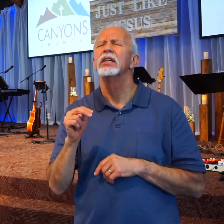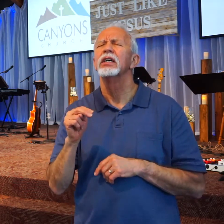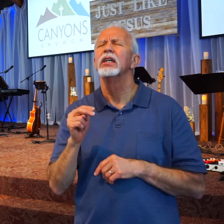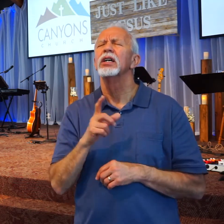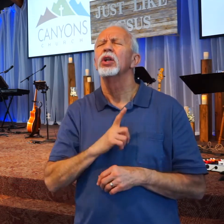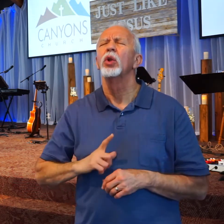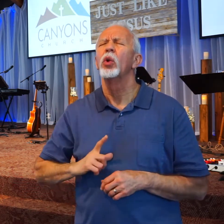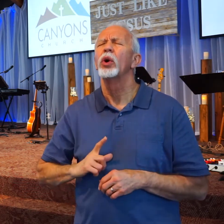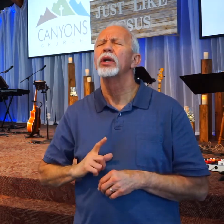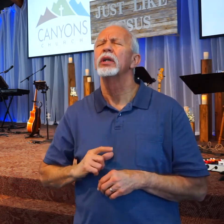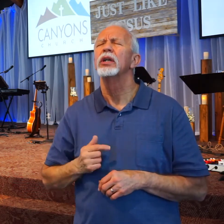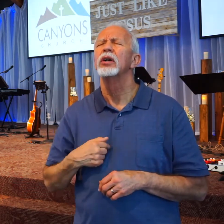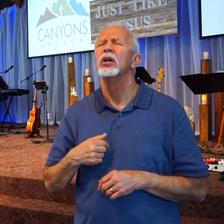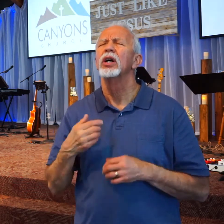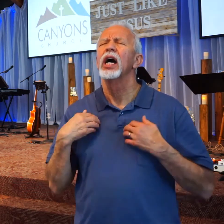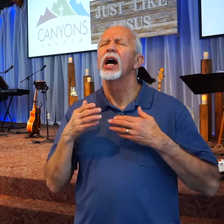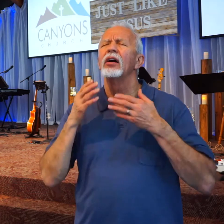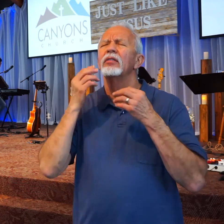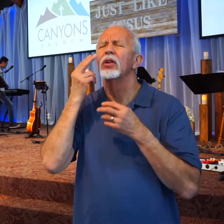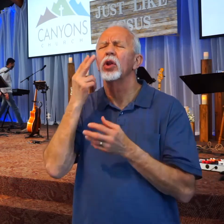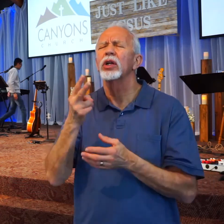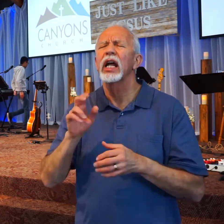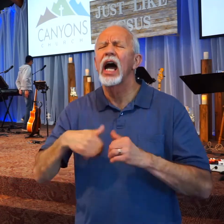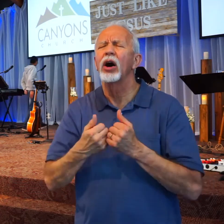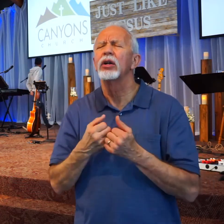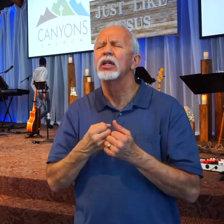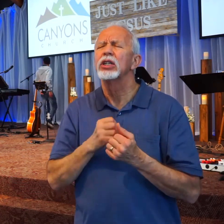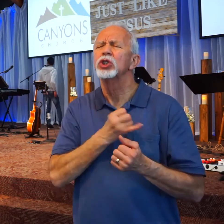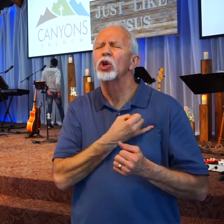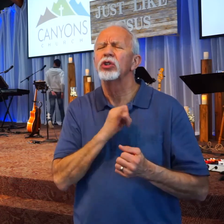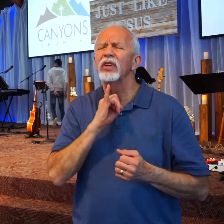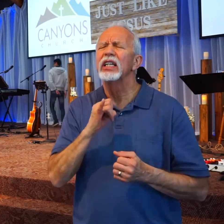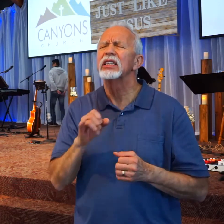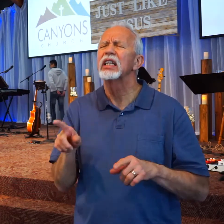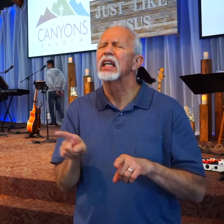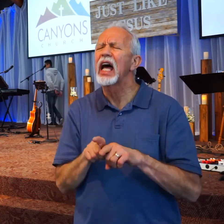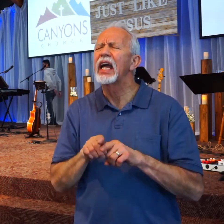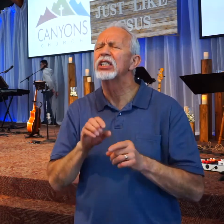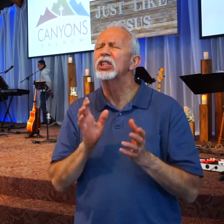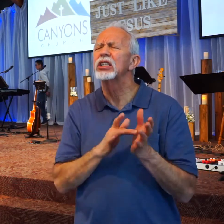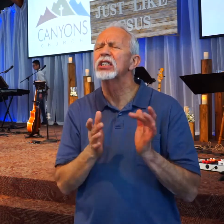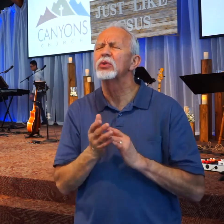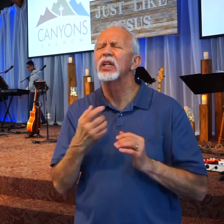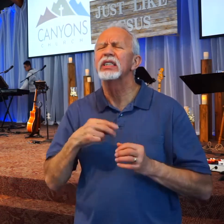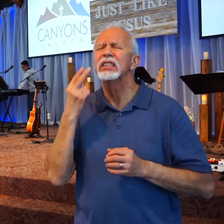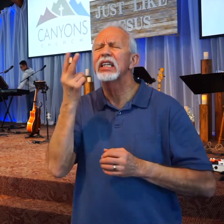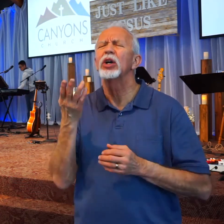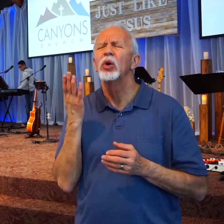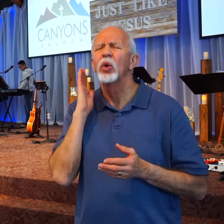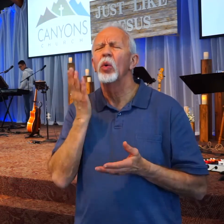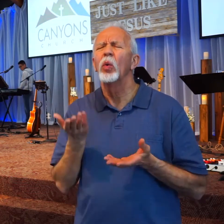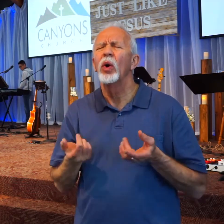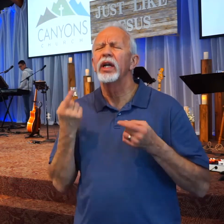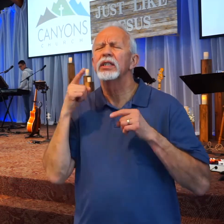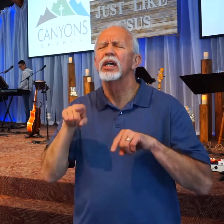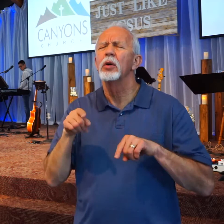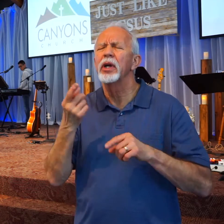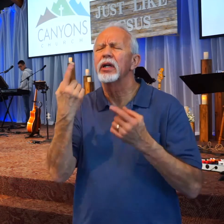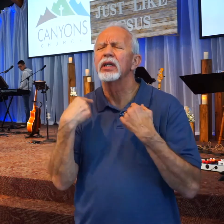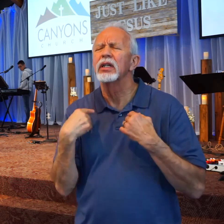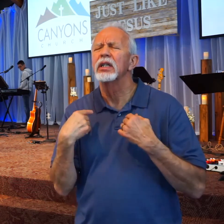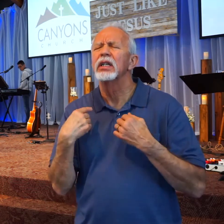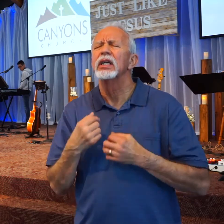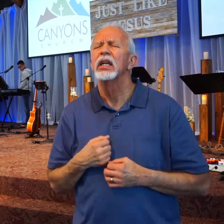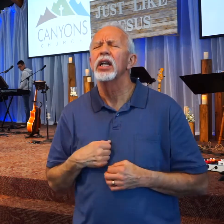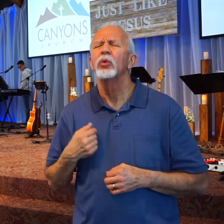Lord, we have looked at how Joseph is so much like you. We've seen what's coming. But Lord, we've really been